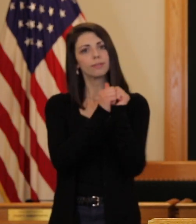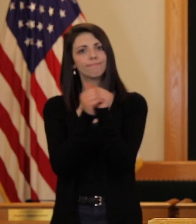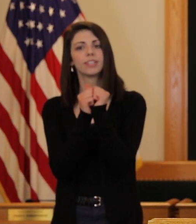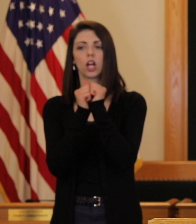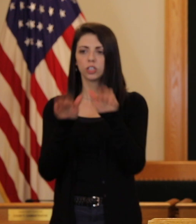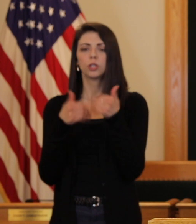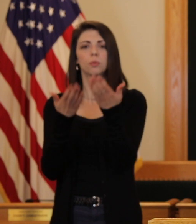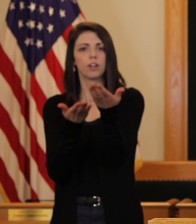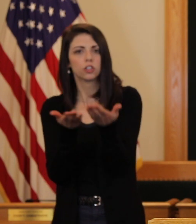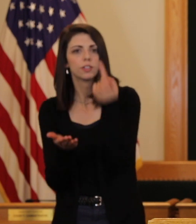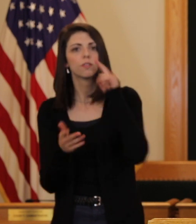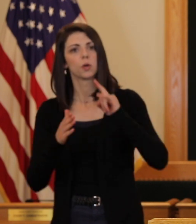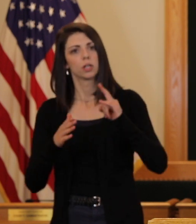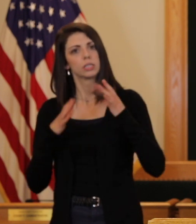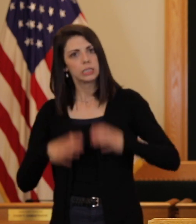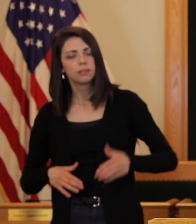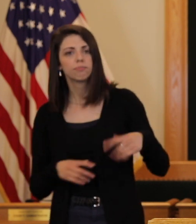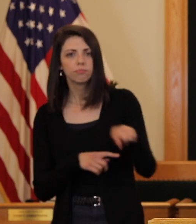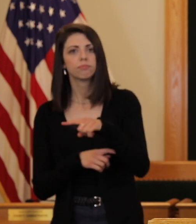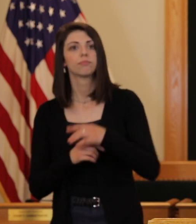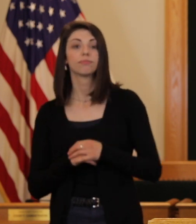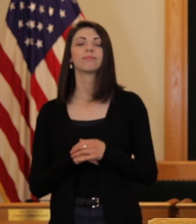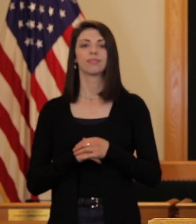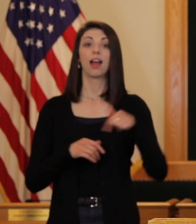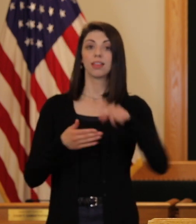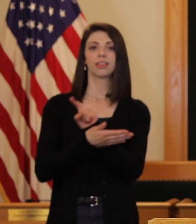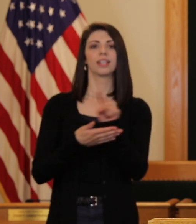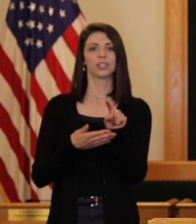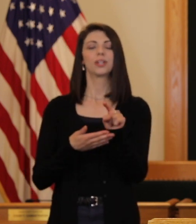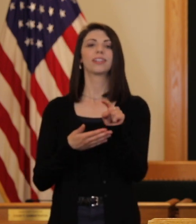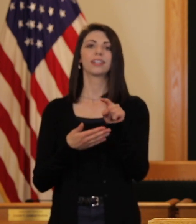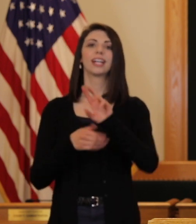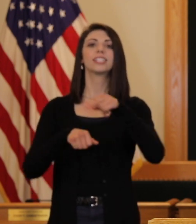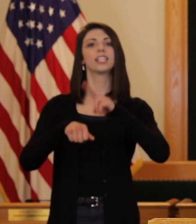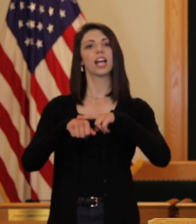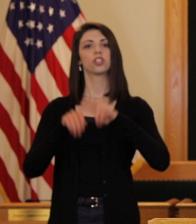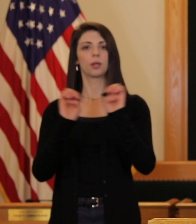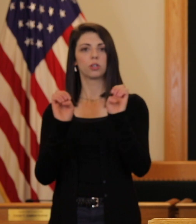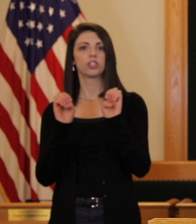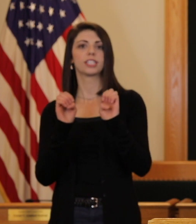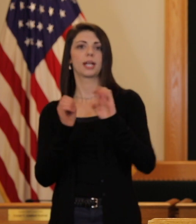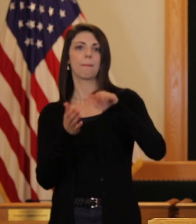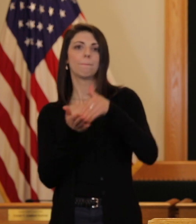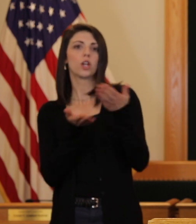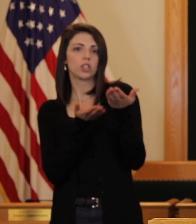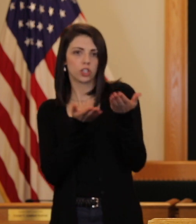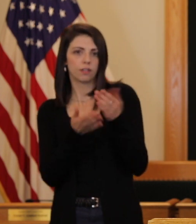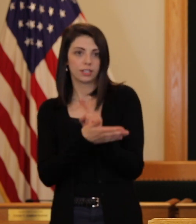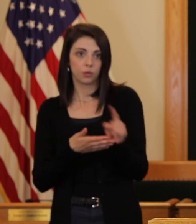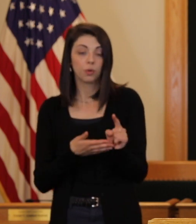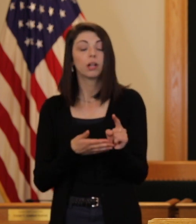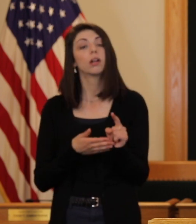citizens. As the Chairman said, this week is National Emergency Medical Services Week. The purpose of EMS Week is to bring together